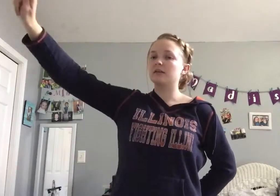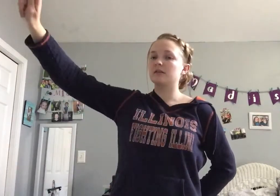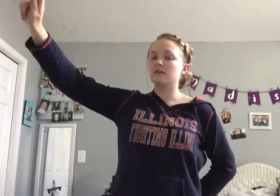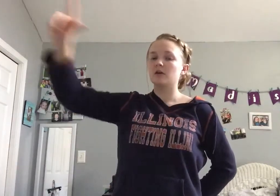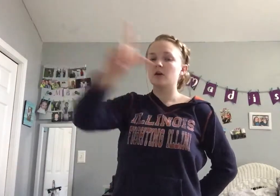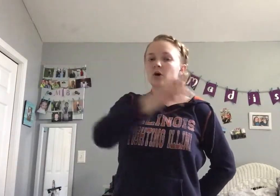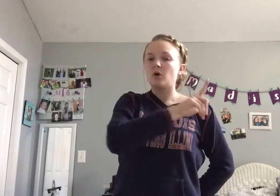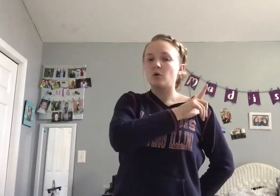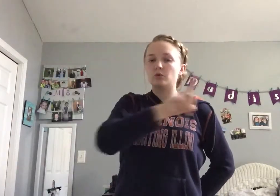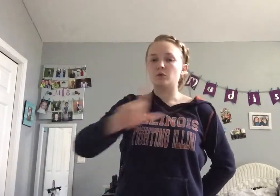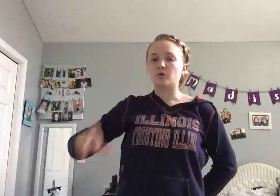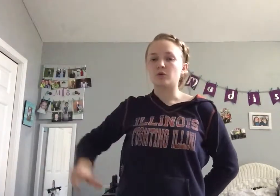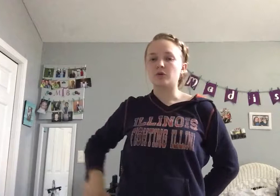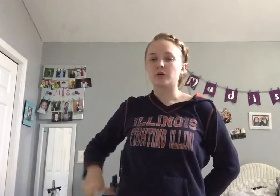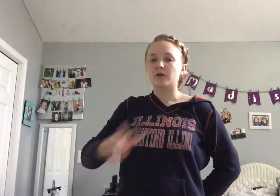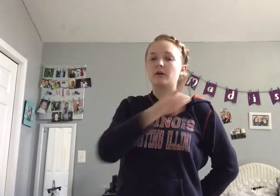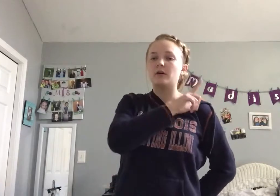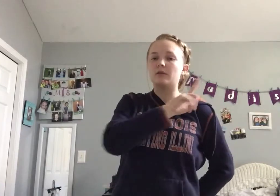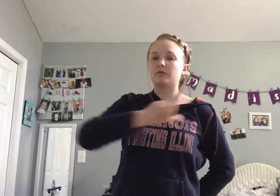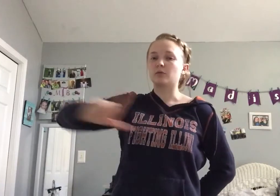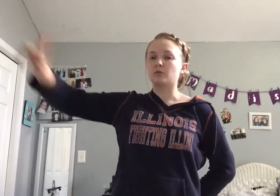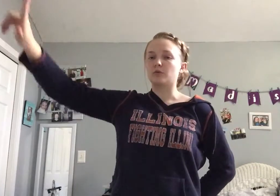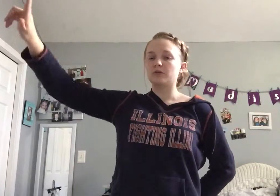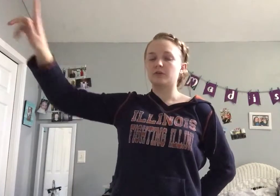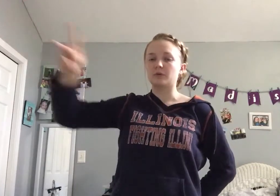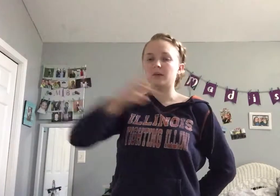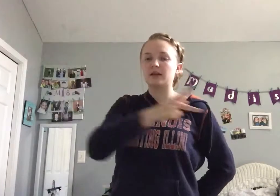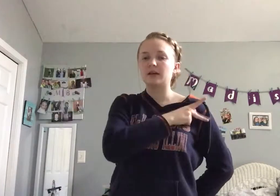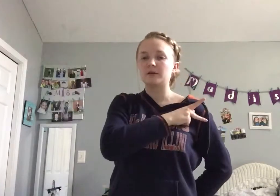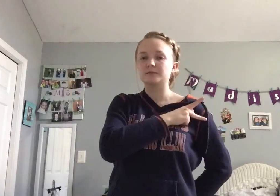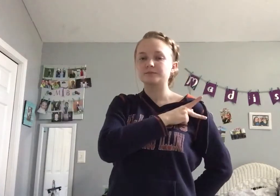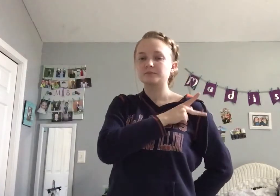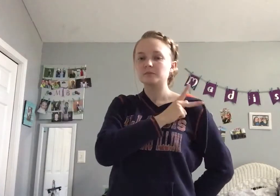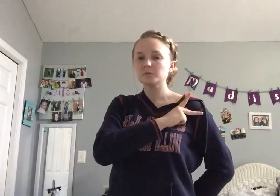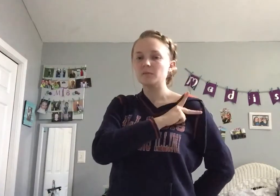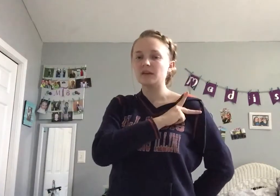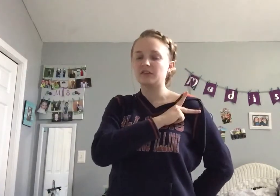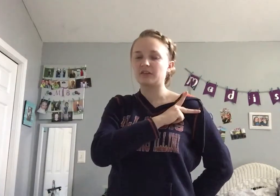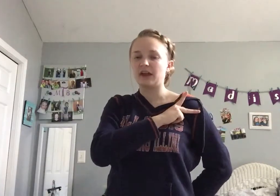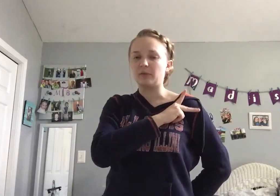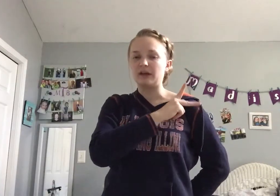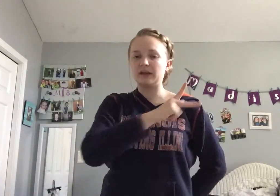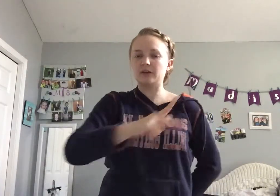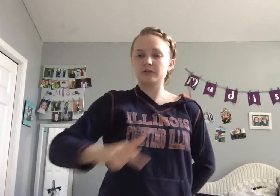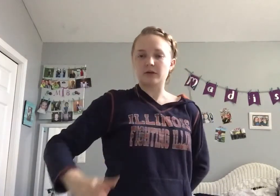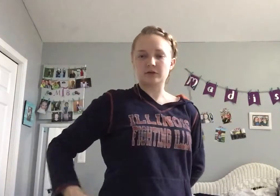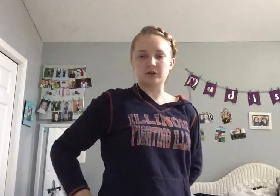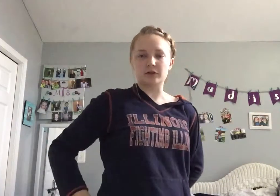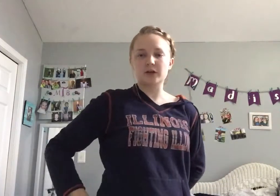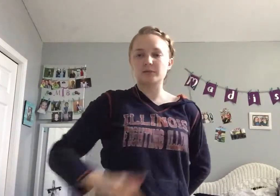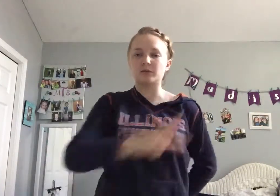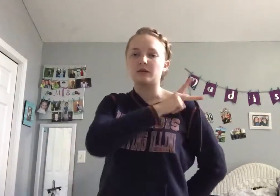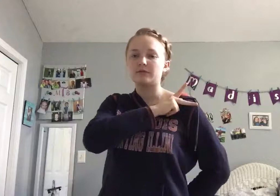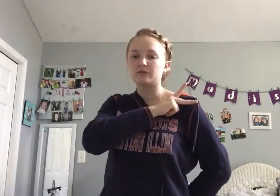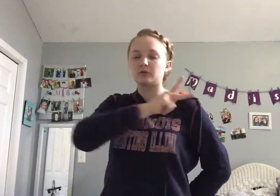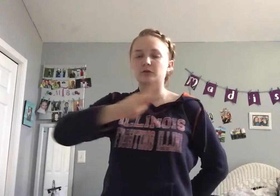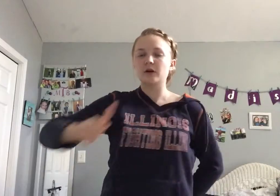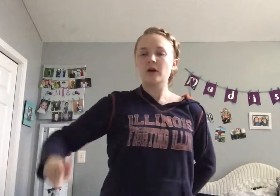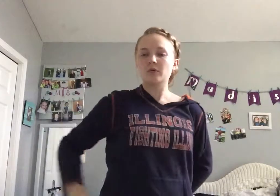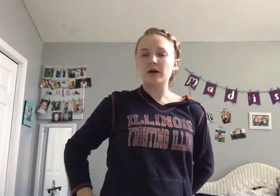Kings, Lord of Lords. So King is a K right here, down to your hip, so left shoulder, right